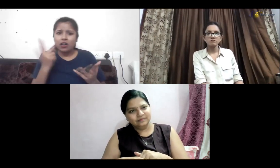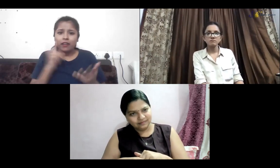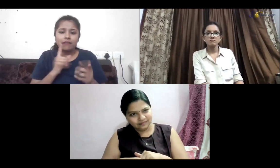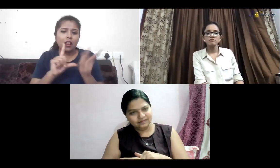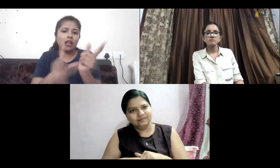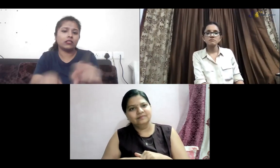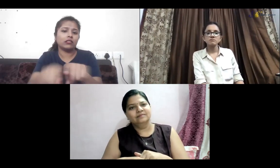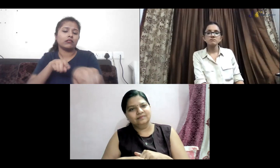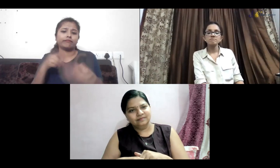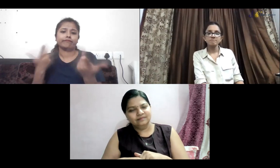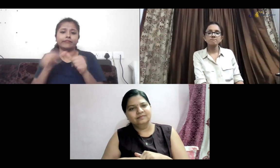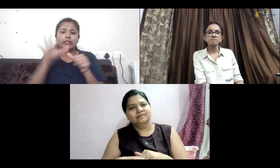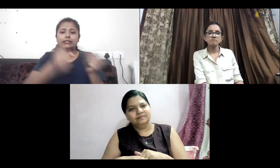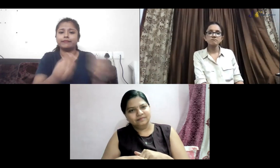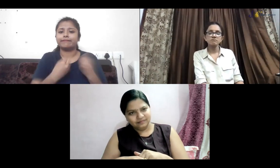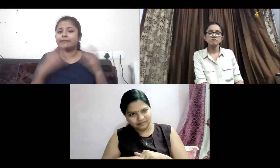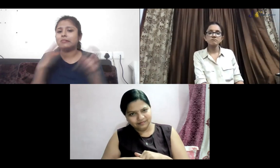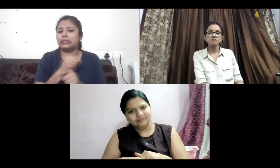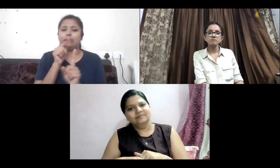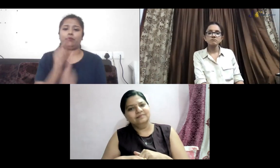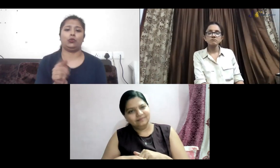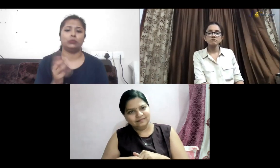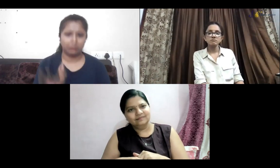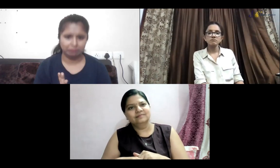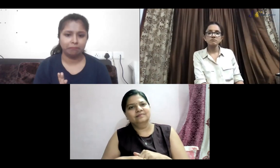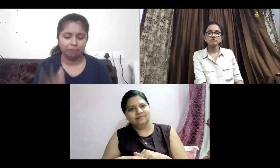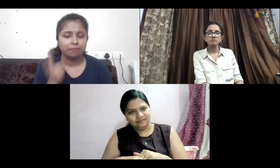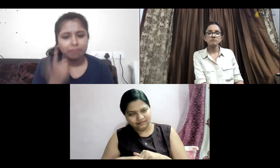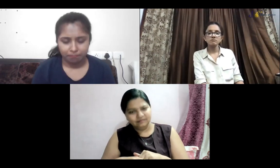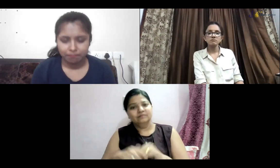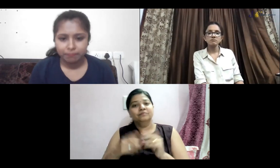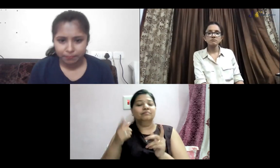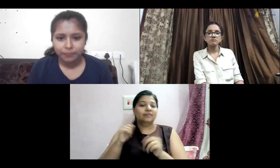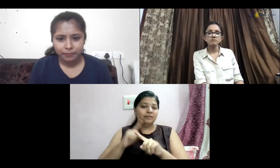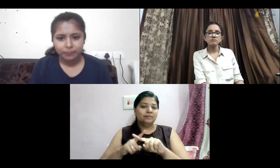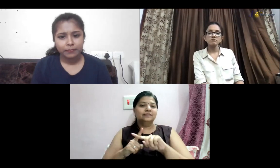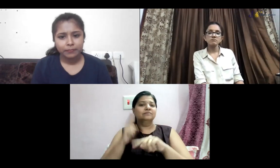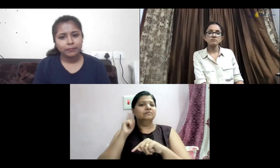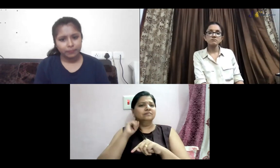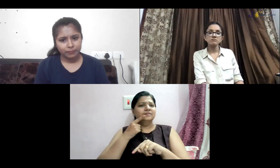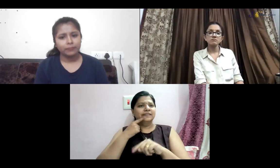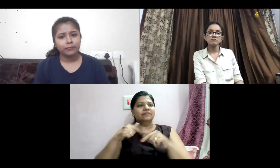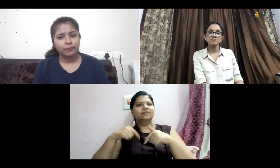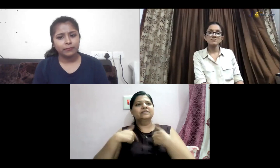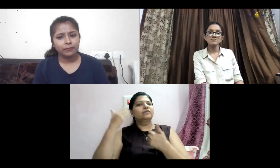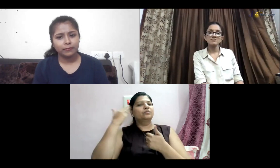on. But yeah. Yeah, later on, right? That's missing the accessibility part. That's a point.